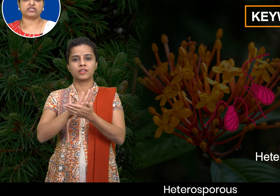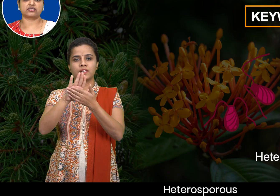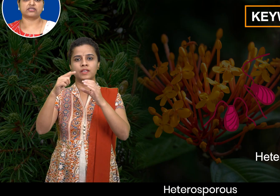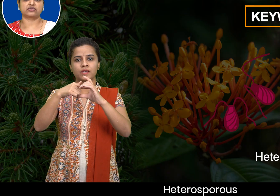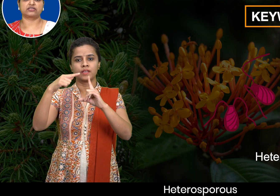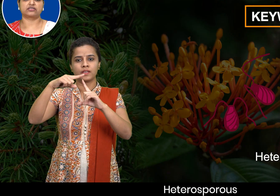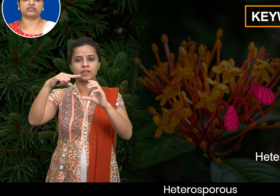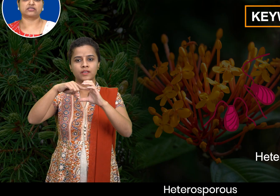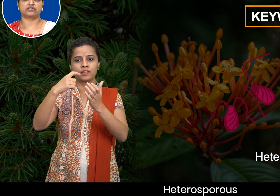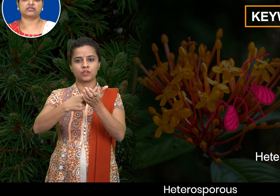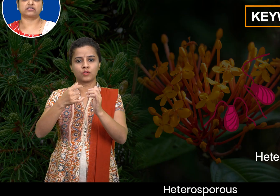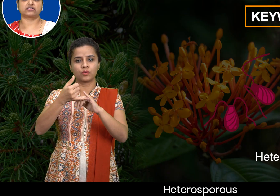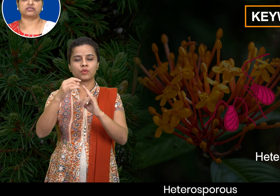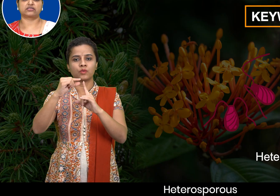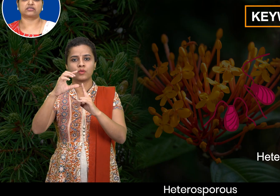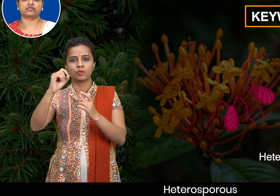heterosporous,